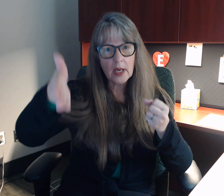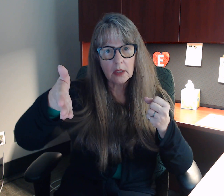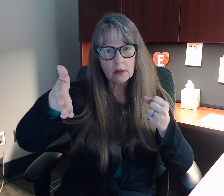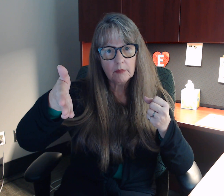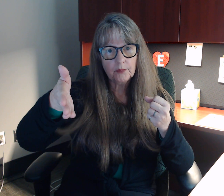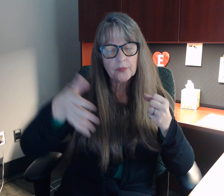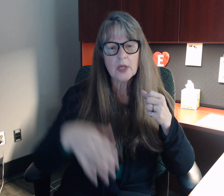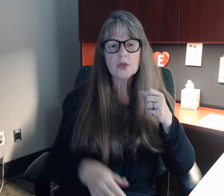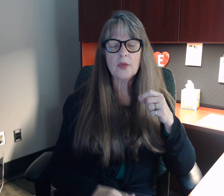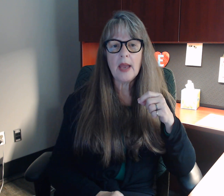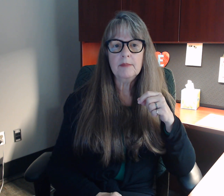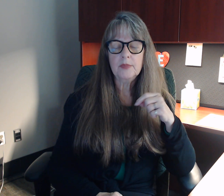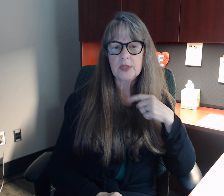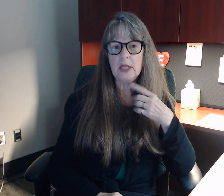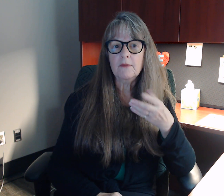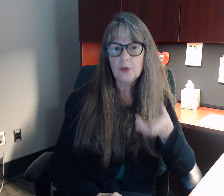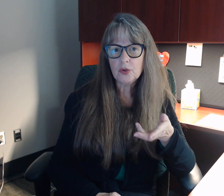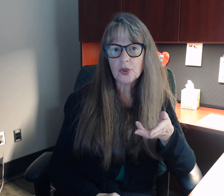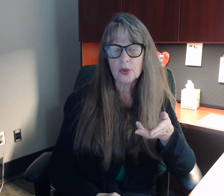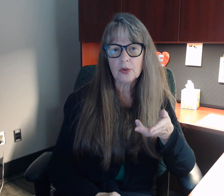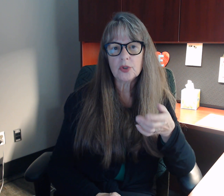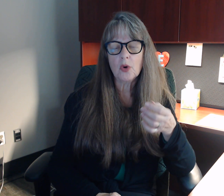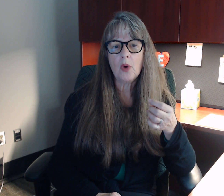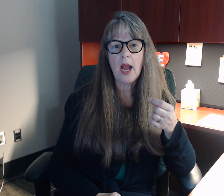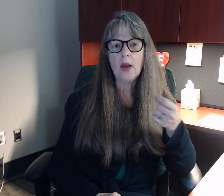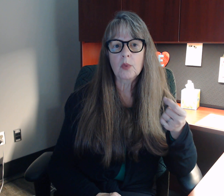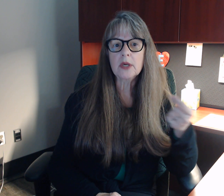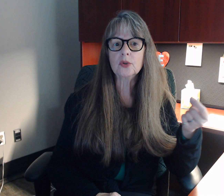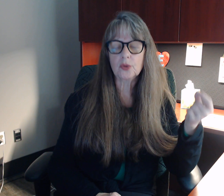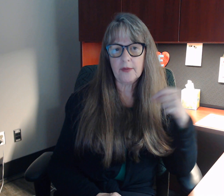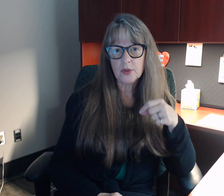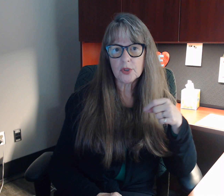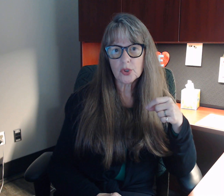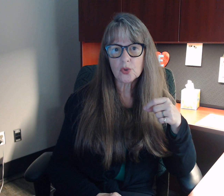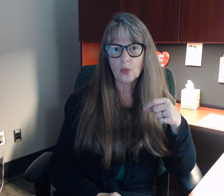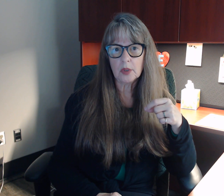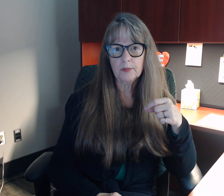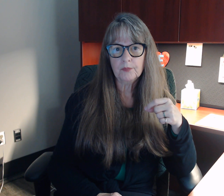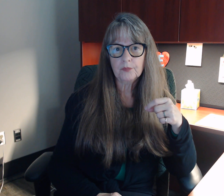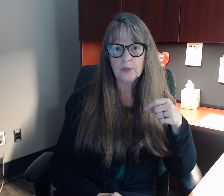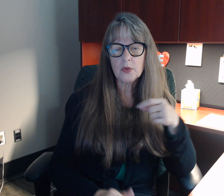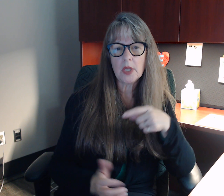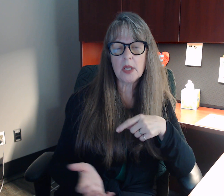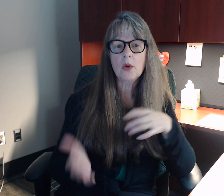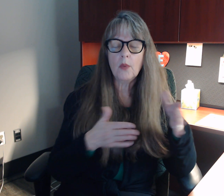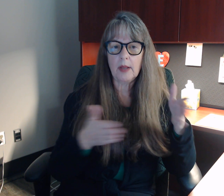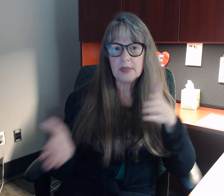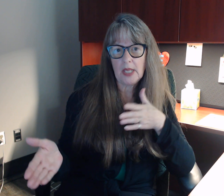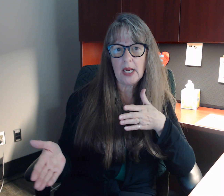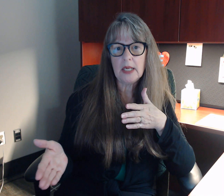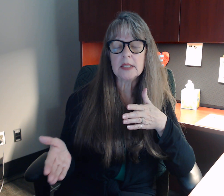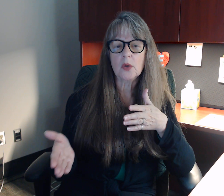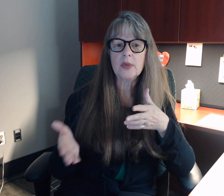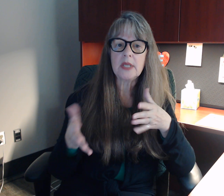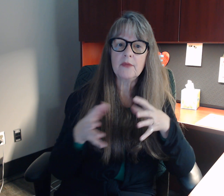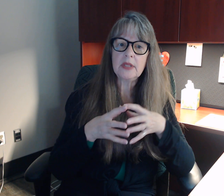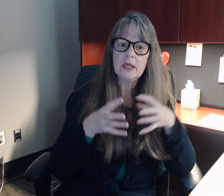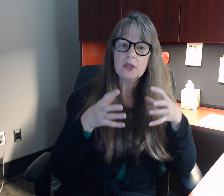will. So that's in the future. So I will drive to the store. You see what I'm saying? Is so it's everything is in